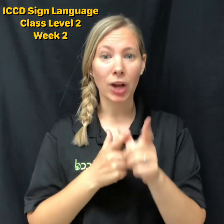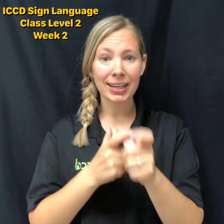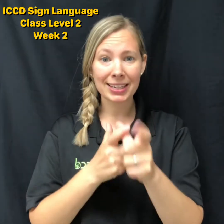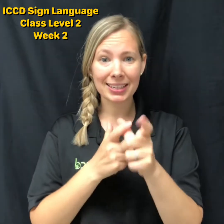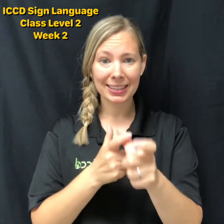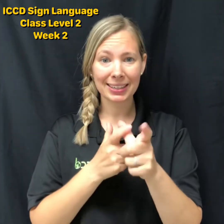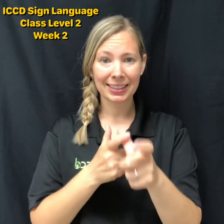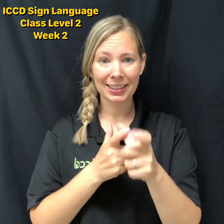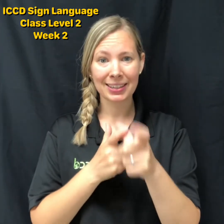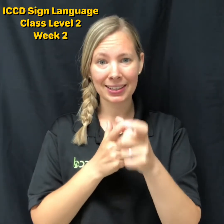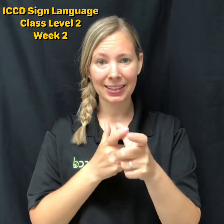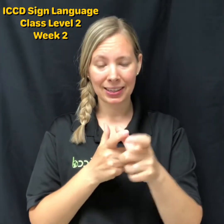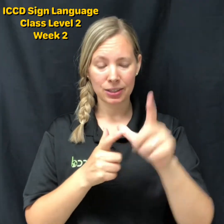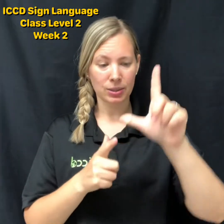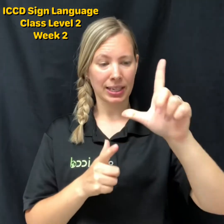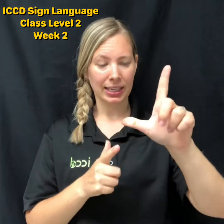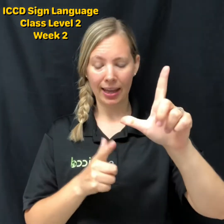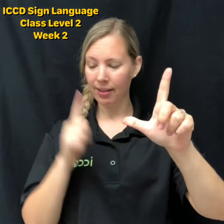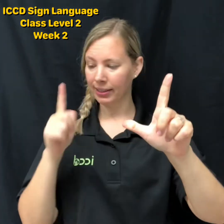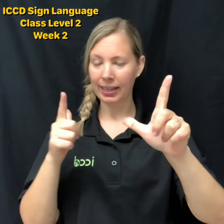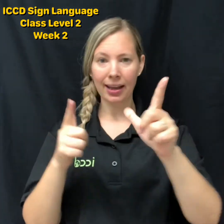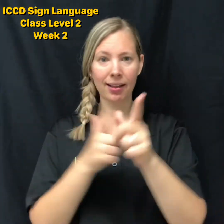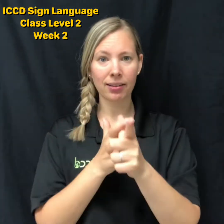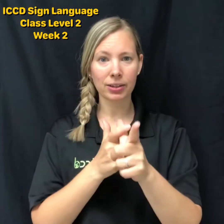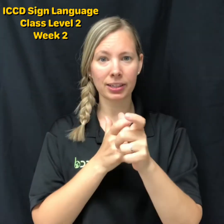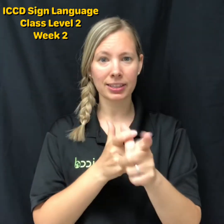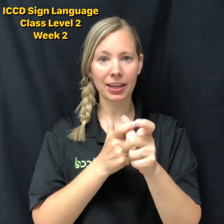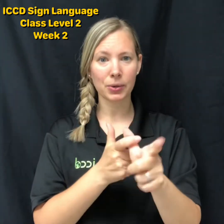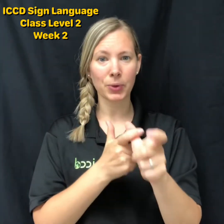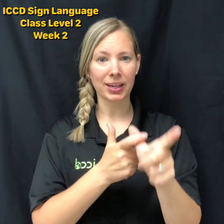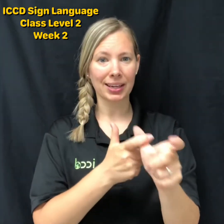Running, so it's like an L and an L, hook it together, running.